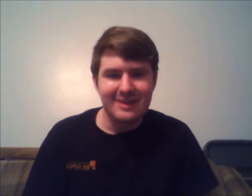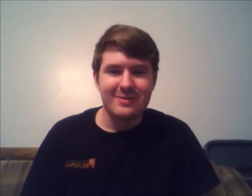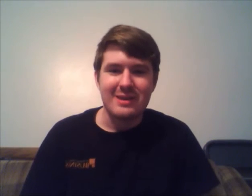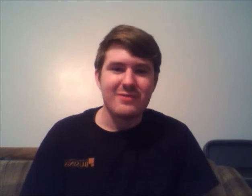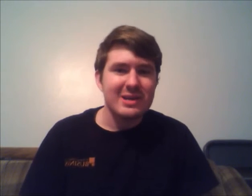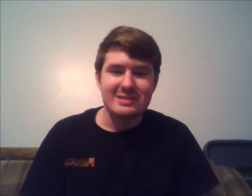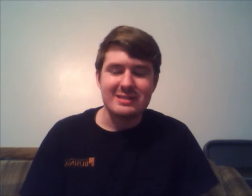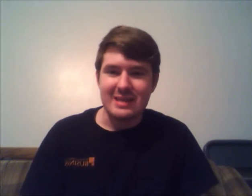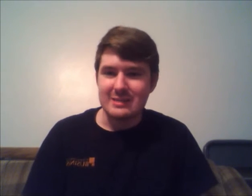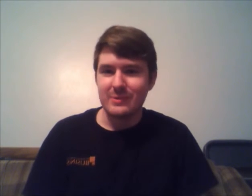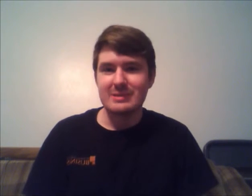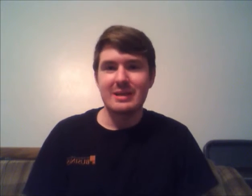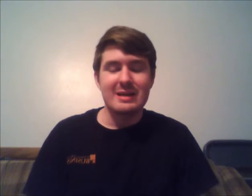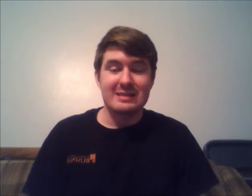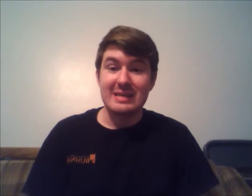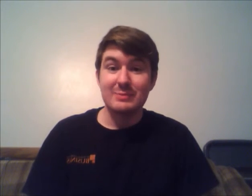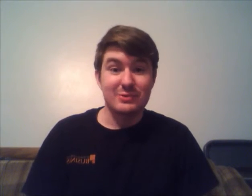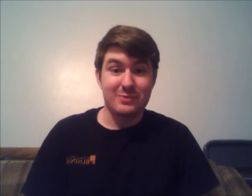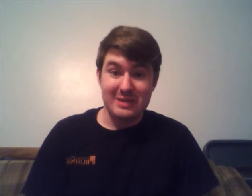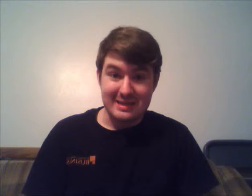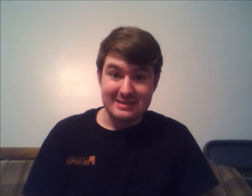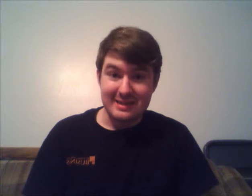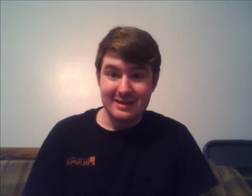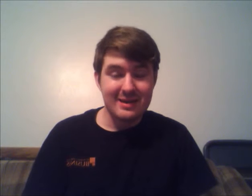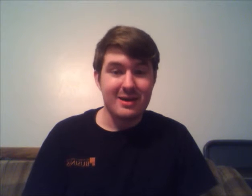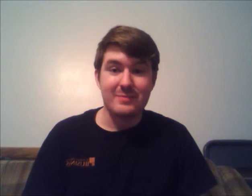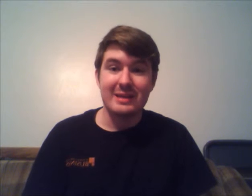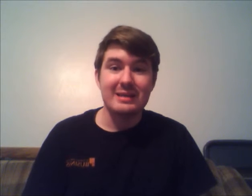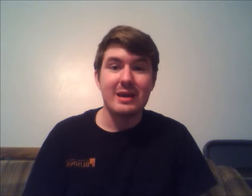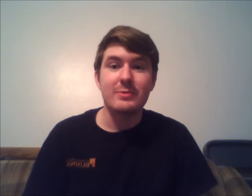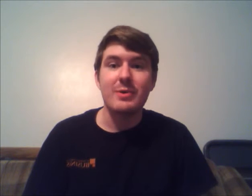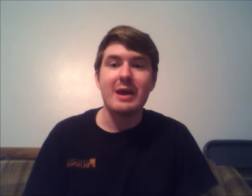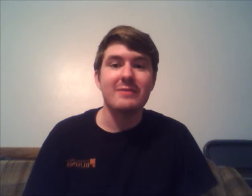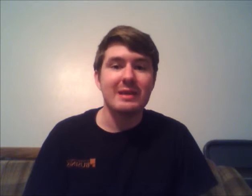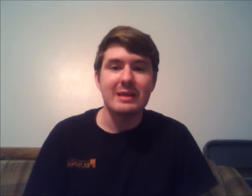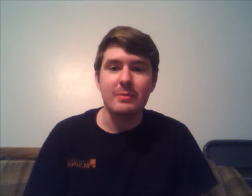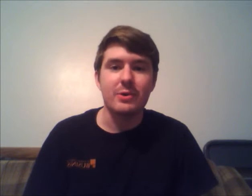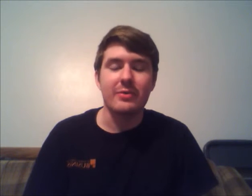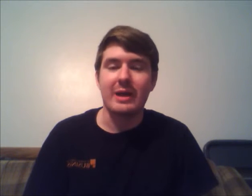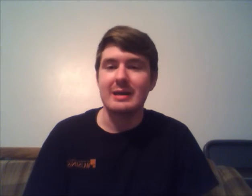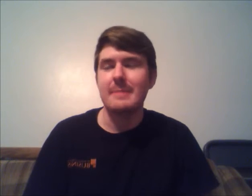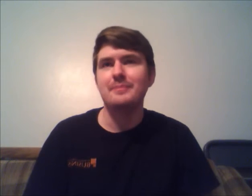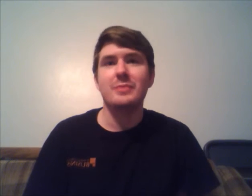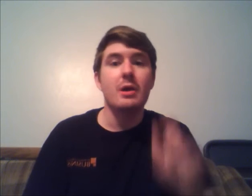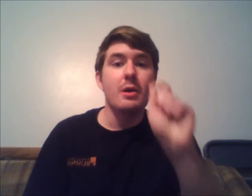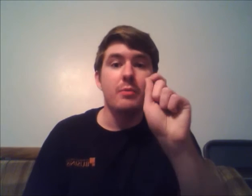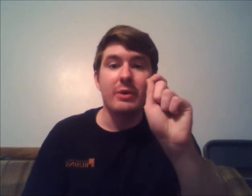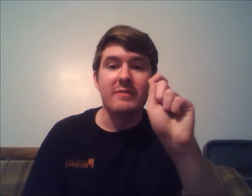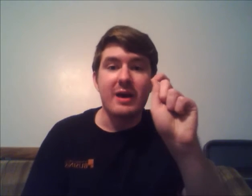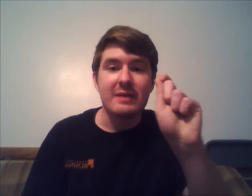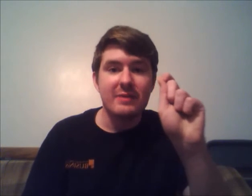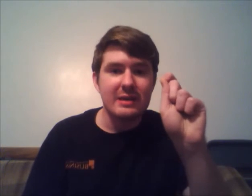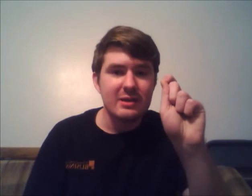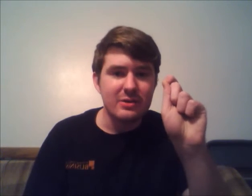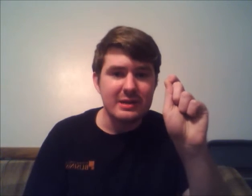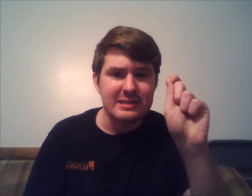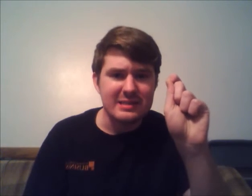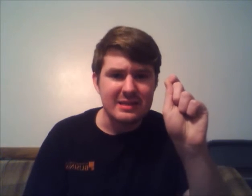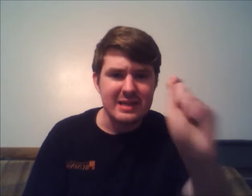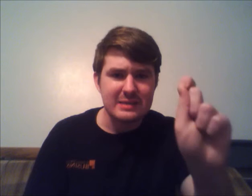right? Fractions and decimals. Decimals are pretty easy. Anytime you have any number like 0.5, here is the decimal